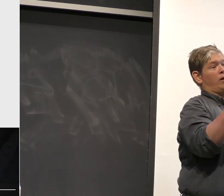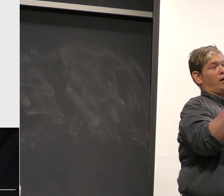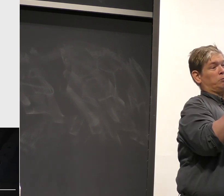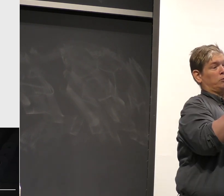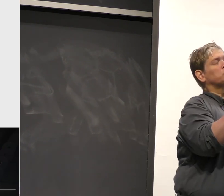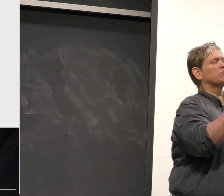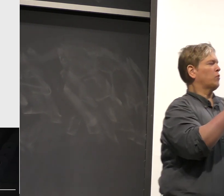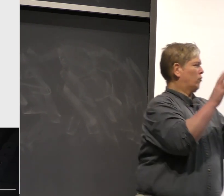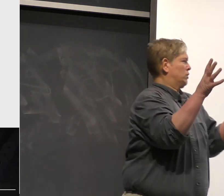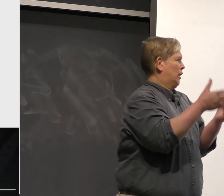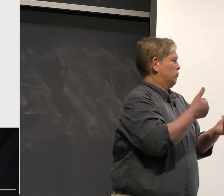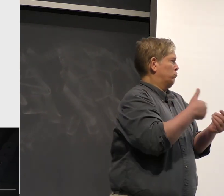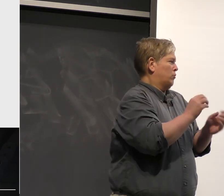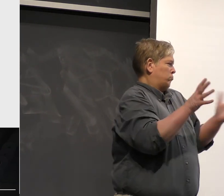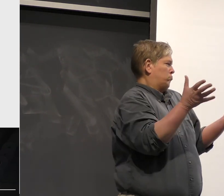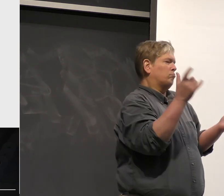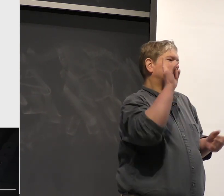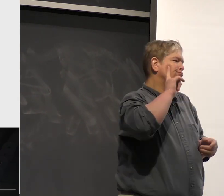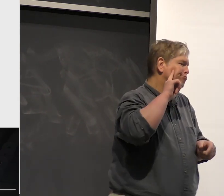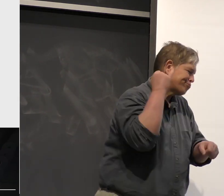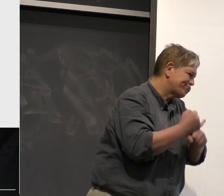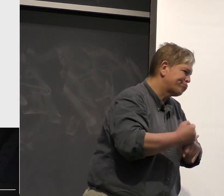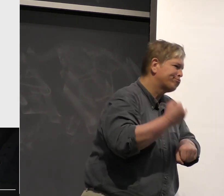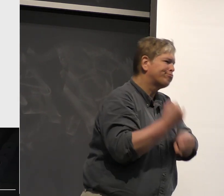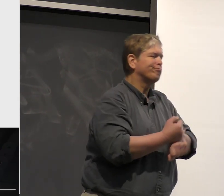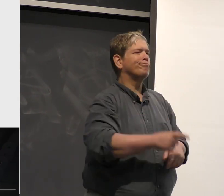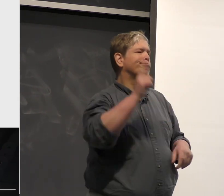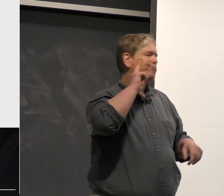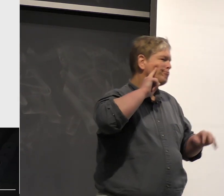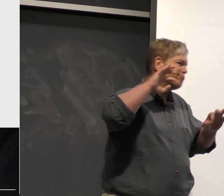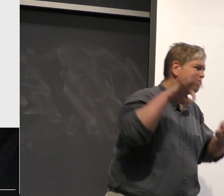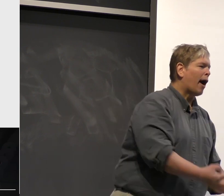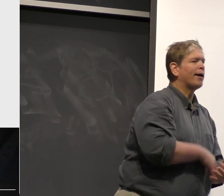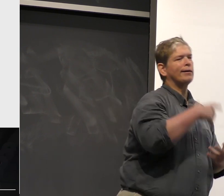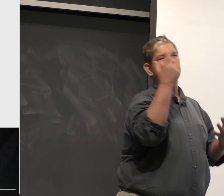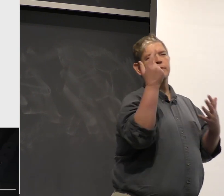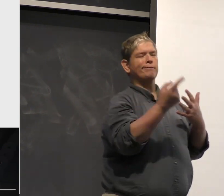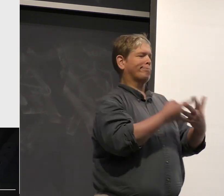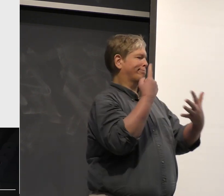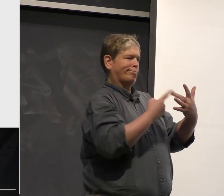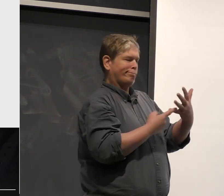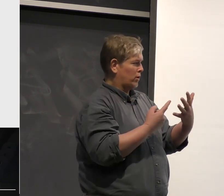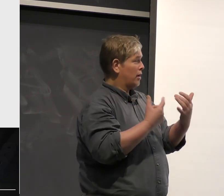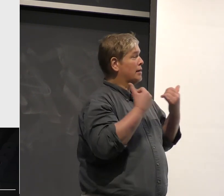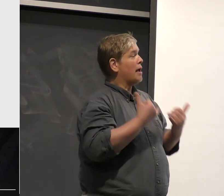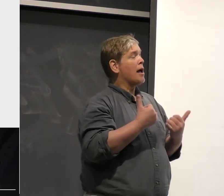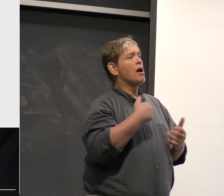how you would define culturally deaf was very easy. You went to a school for the deaf, you came from a deaf family, those kinds of